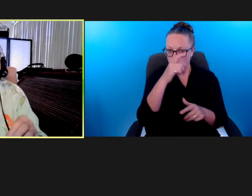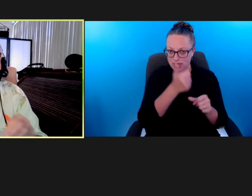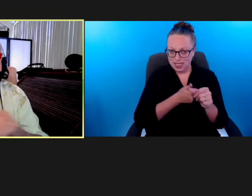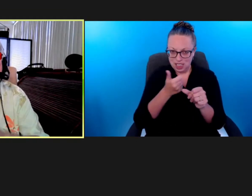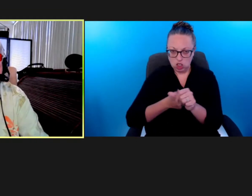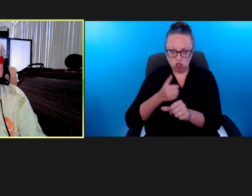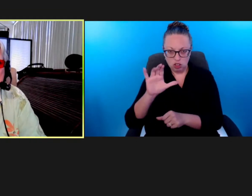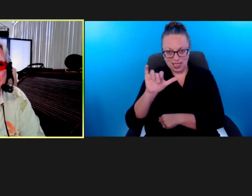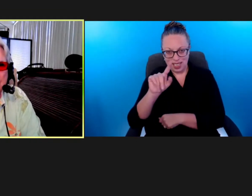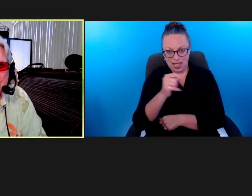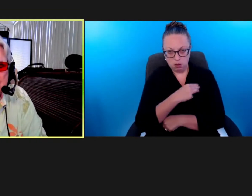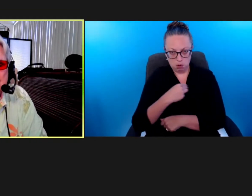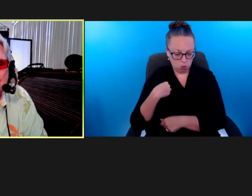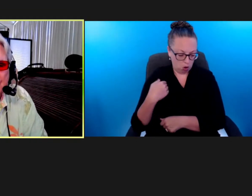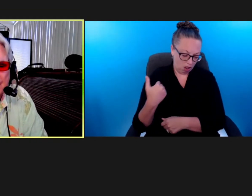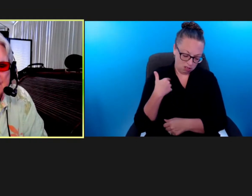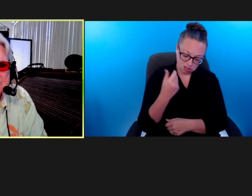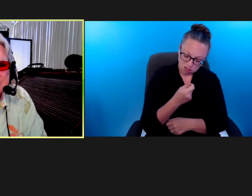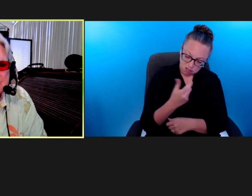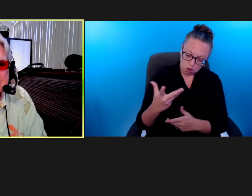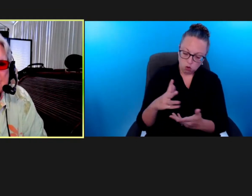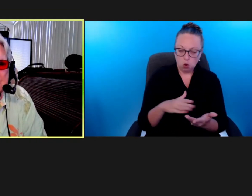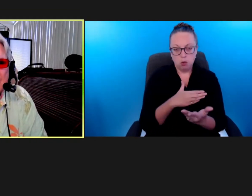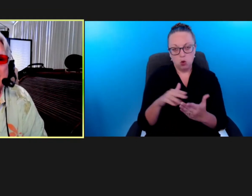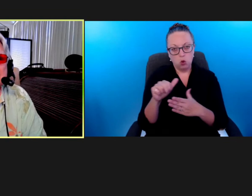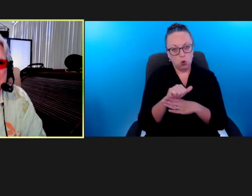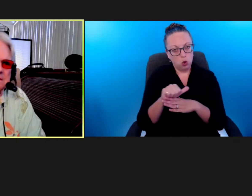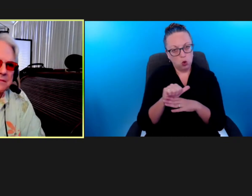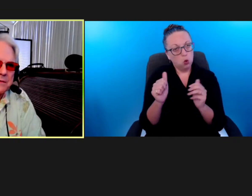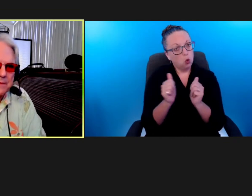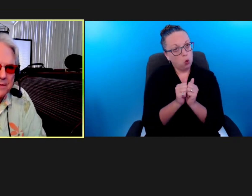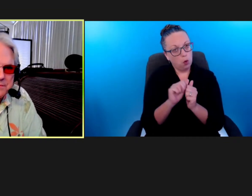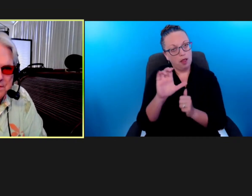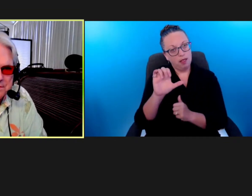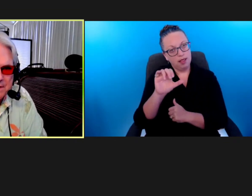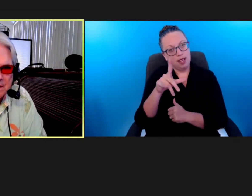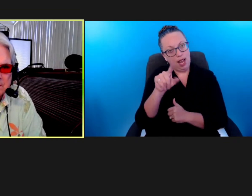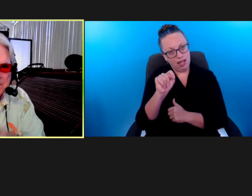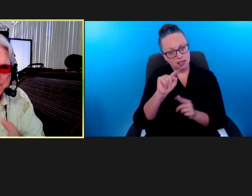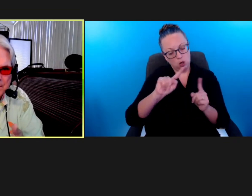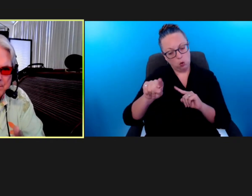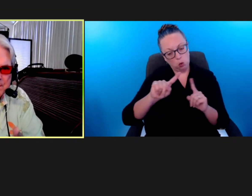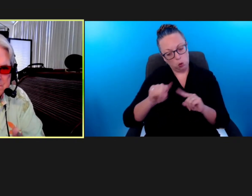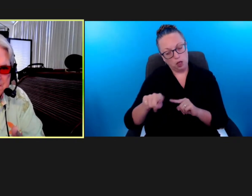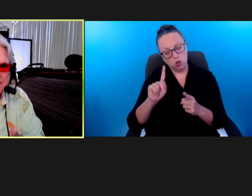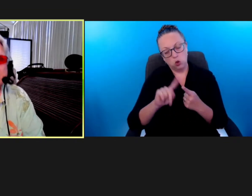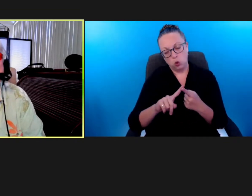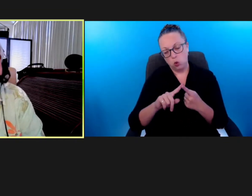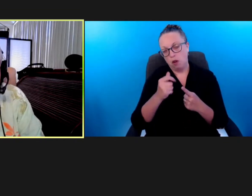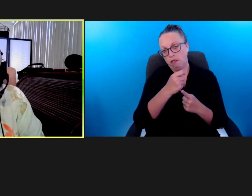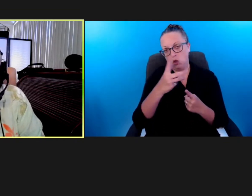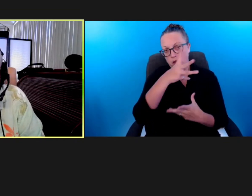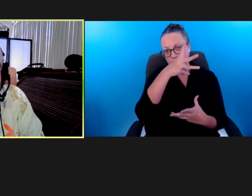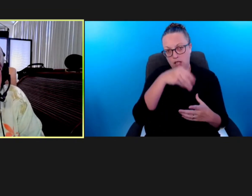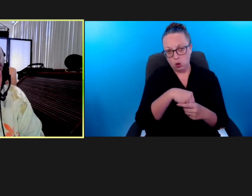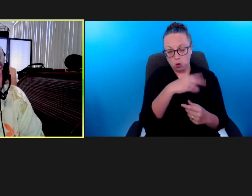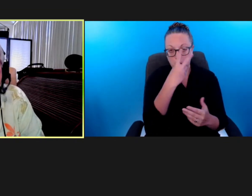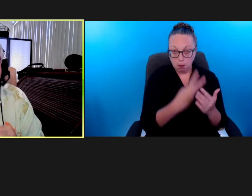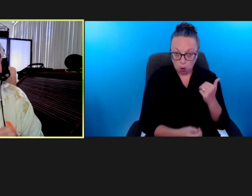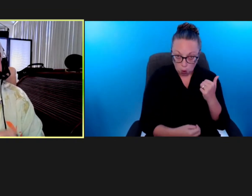had several musical rehearsals with the cast and attended a few rehearsals that included both music and